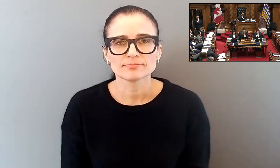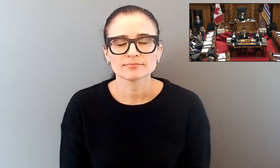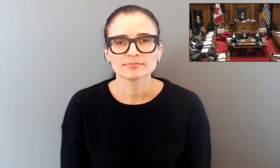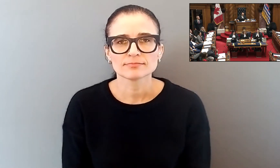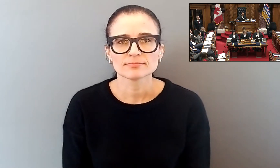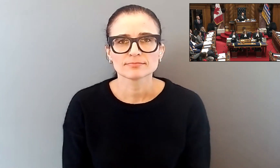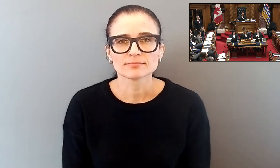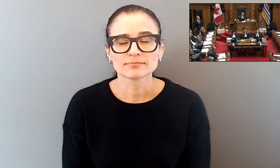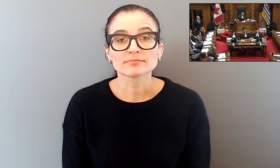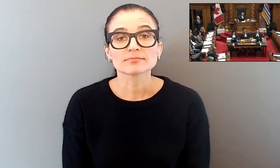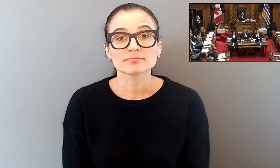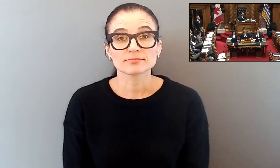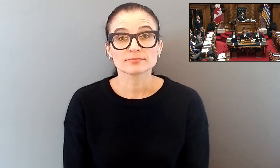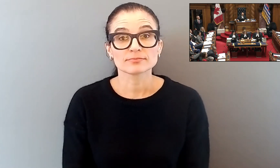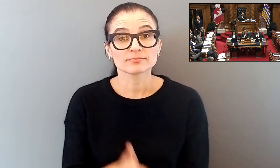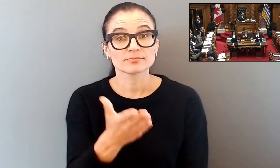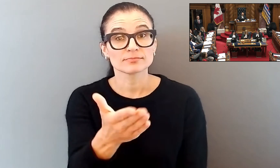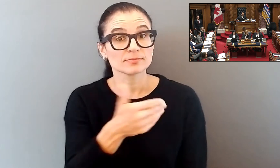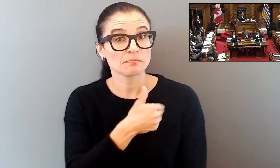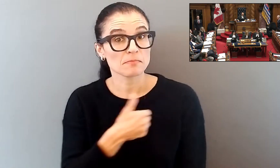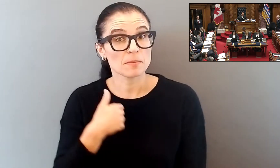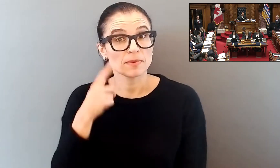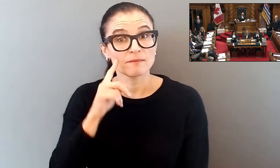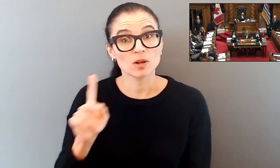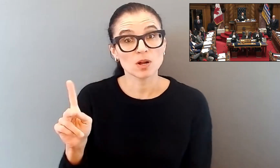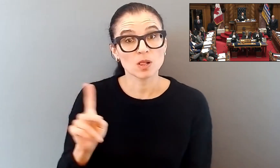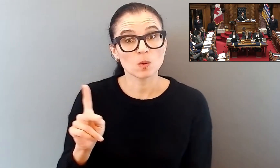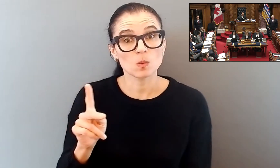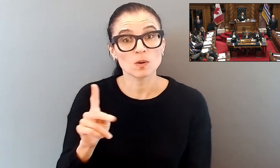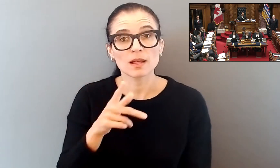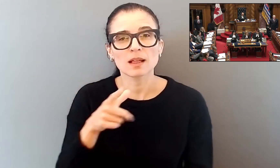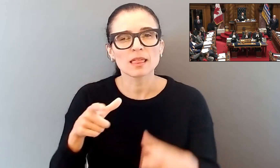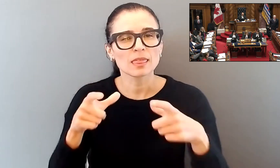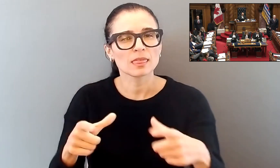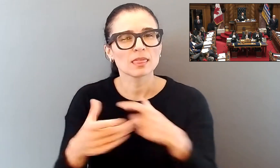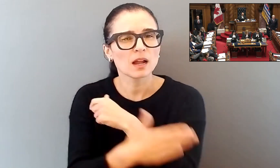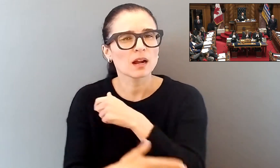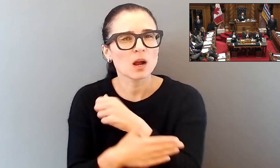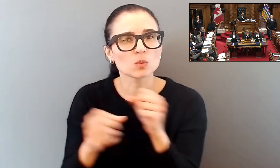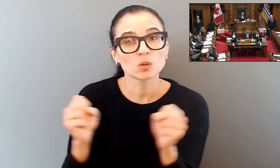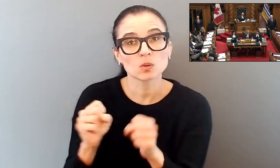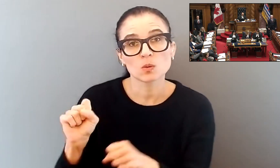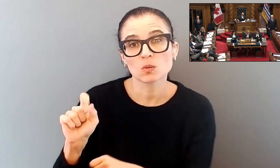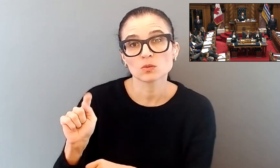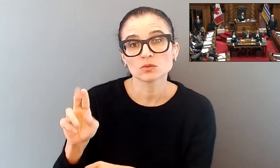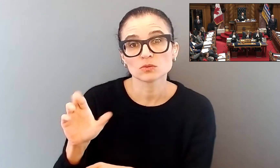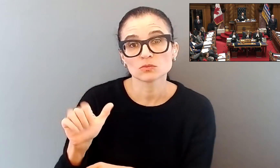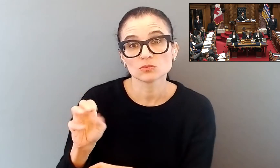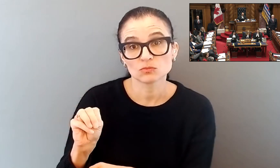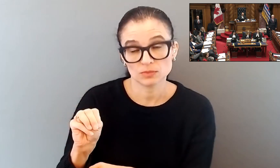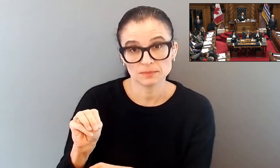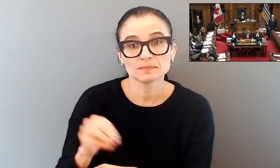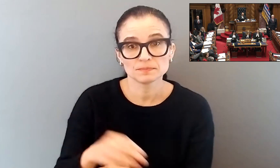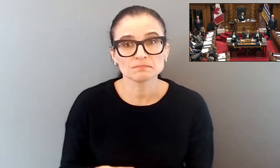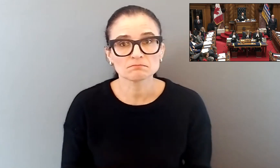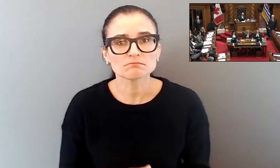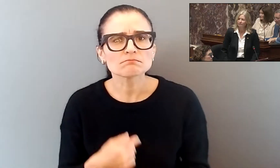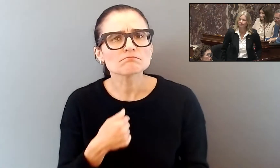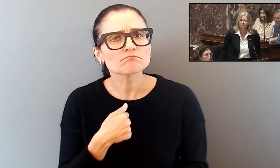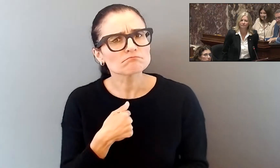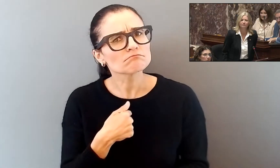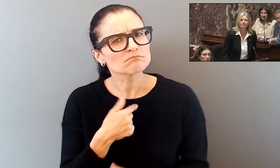Member for Kelowna Lake Country Coldstream. Mr. Speaker, I reserve the right to raise a question of privilege.